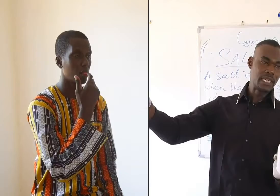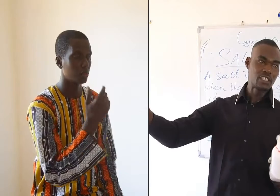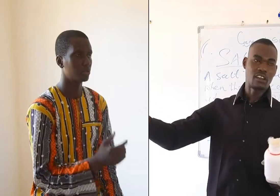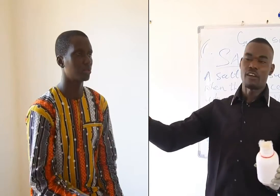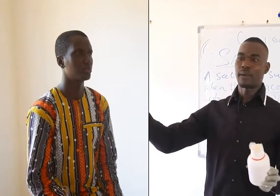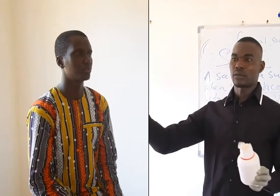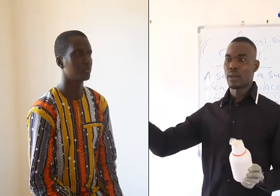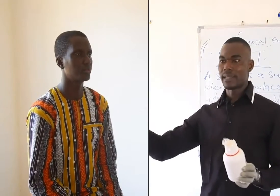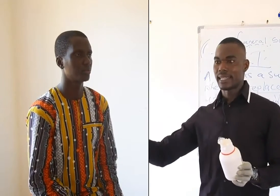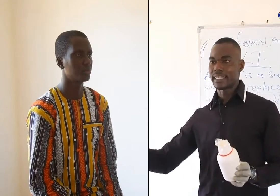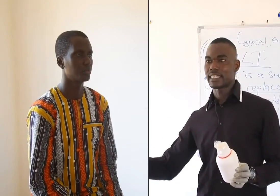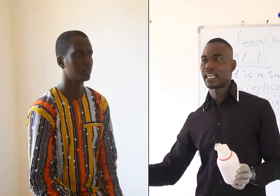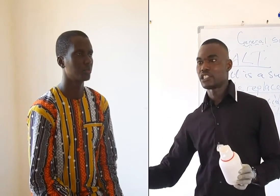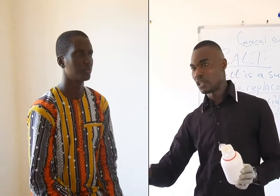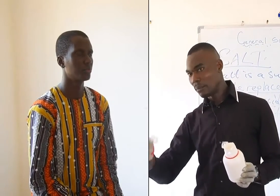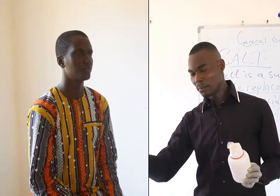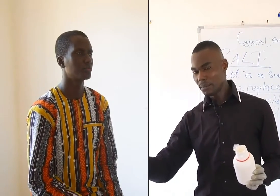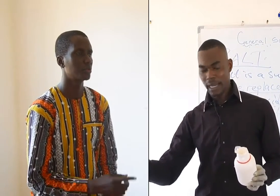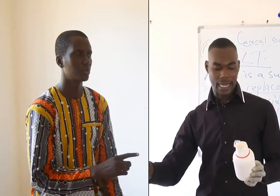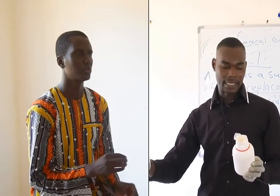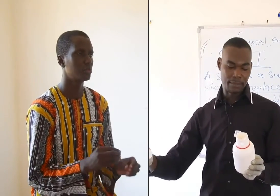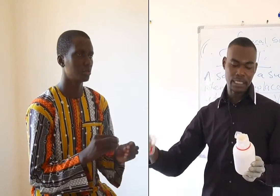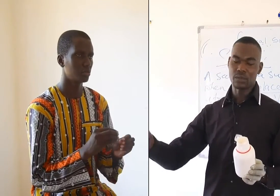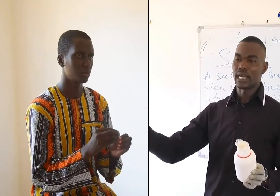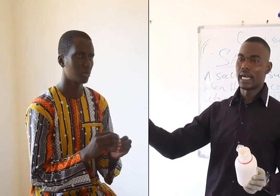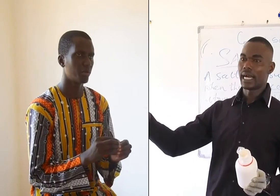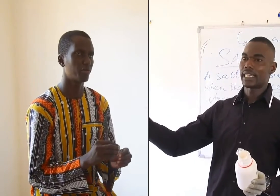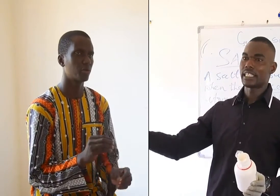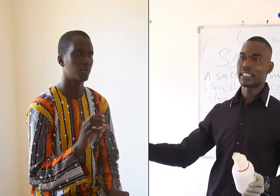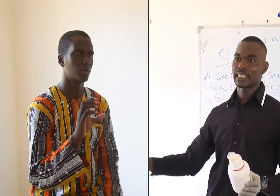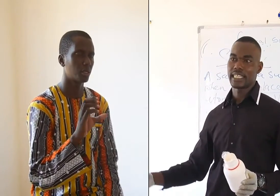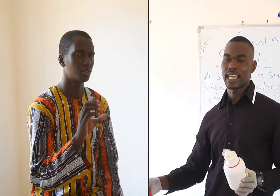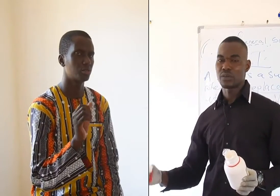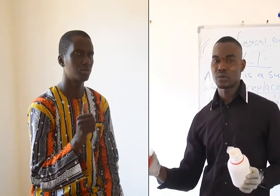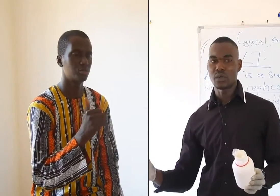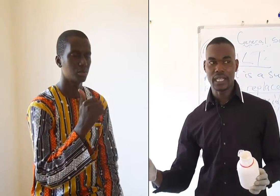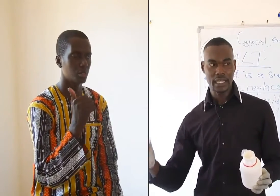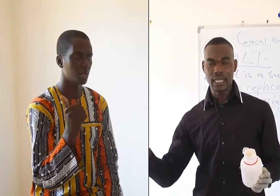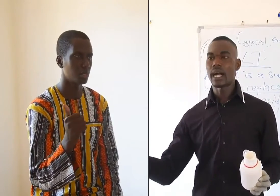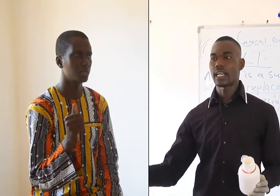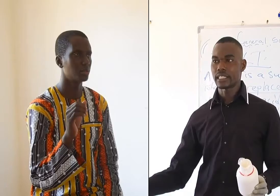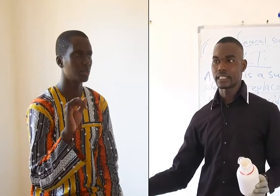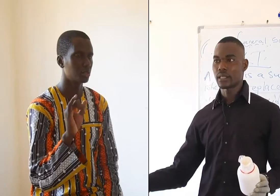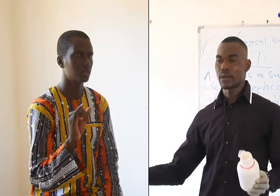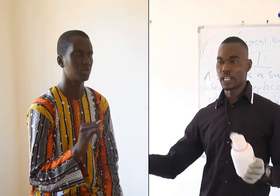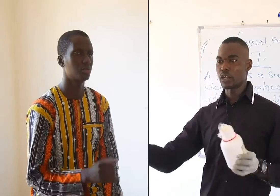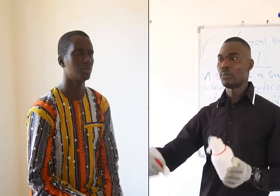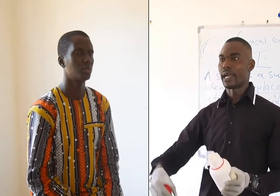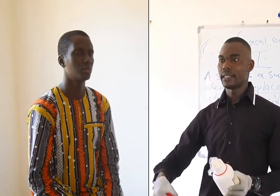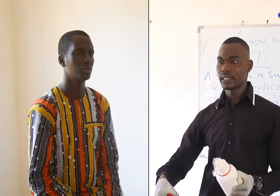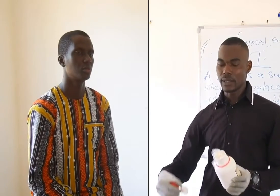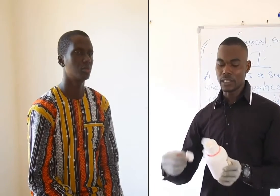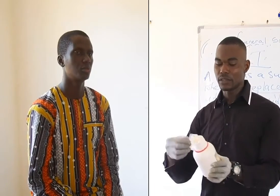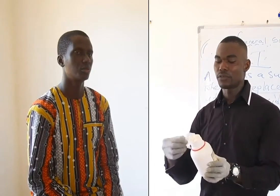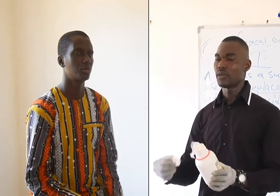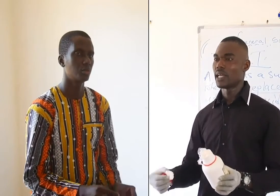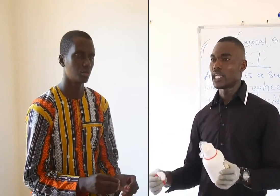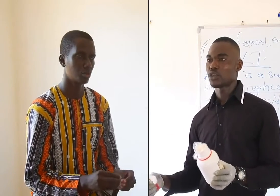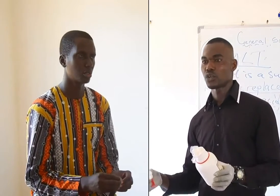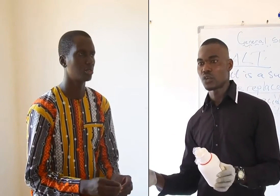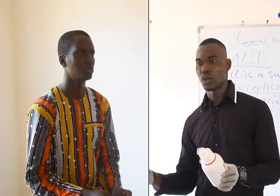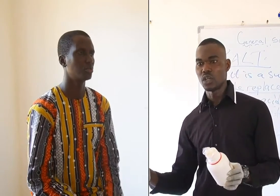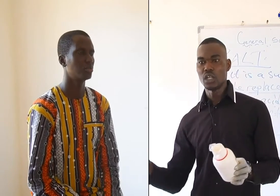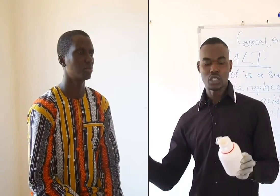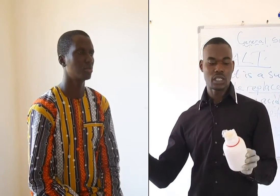the combination of a particular metal that is calcium and a particular acid that is hydrochloric acid. When they combine, they will give you